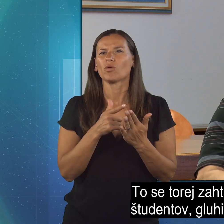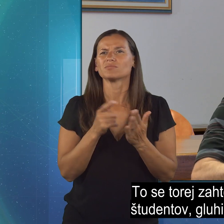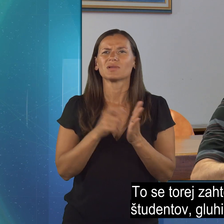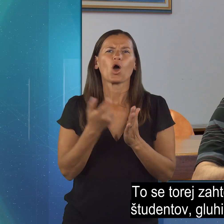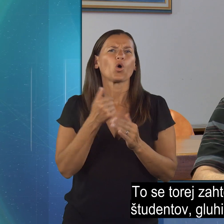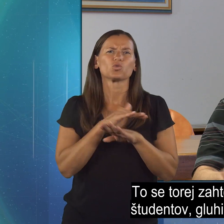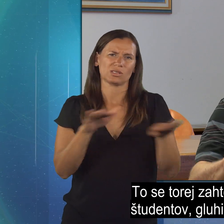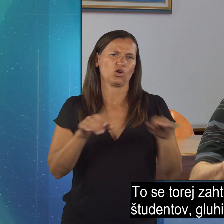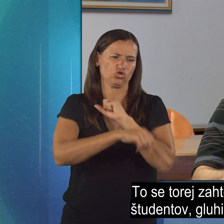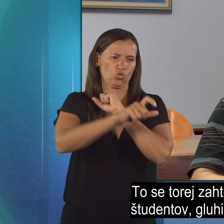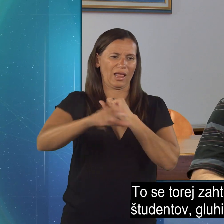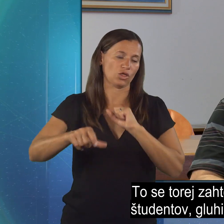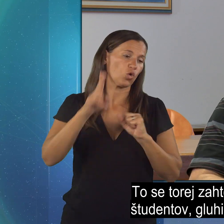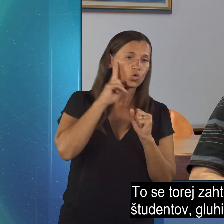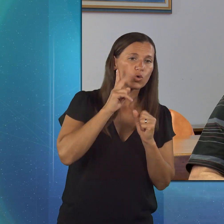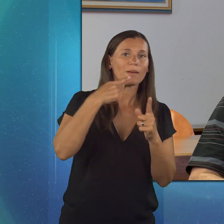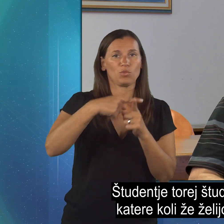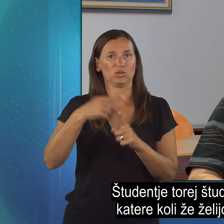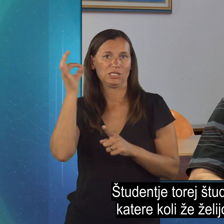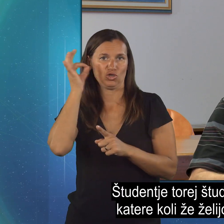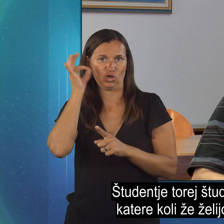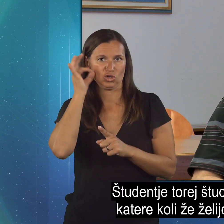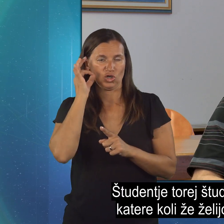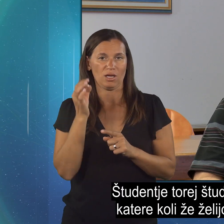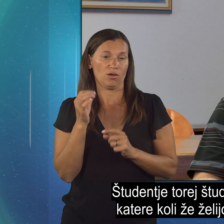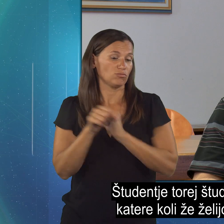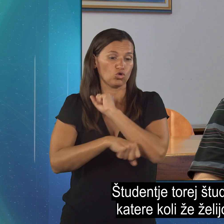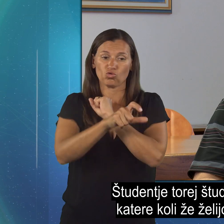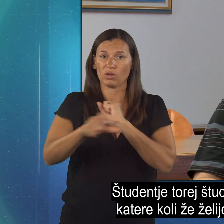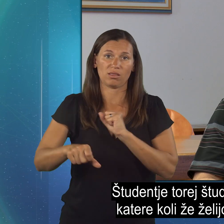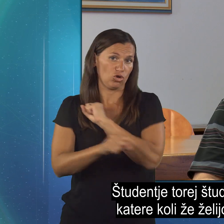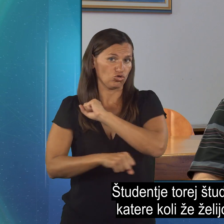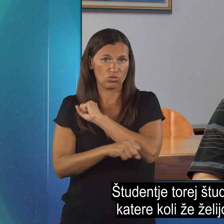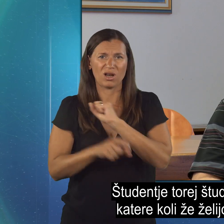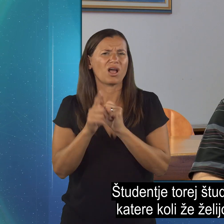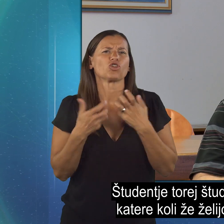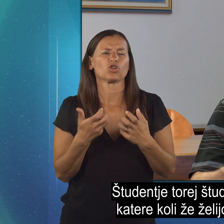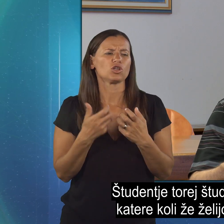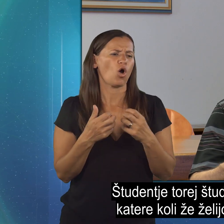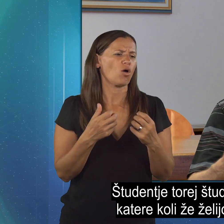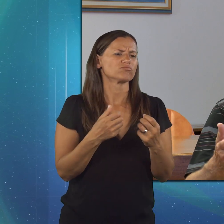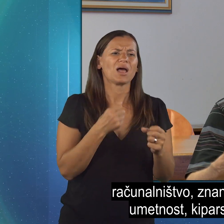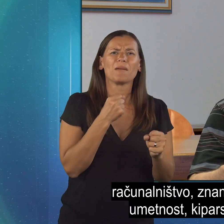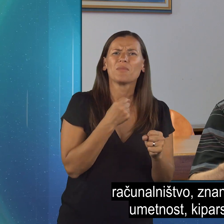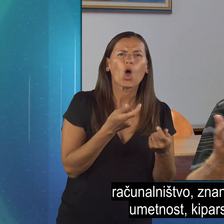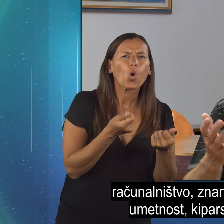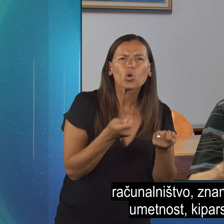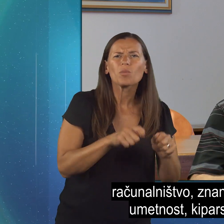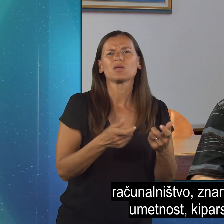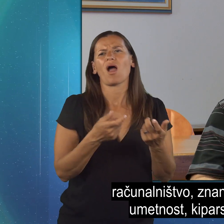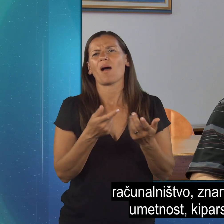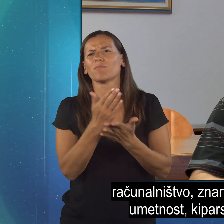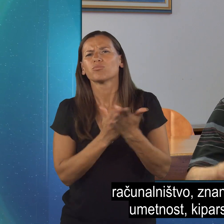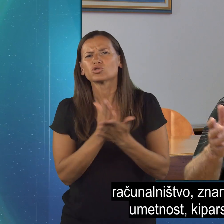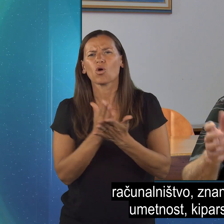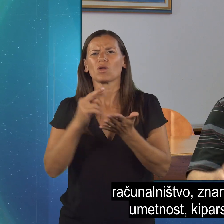is required of all students, deaf and hearing. So students study whatever course of study they want, business, computers, science,